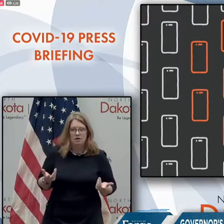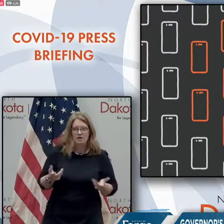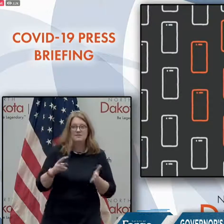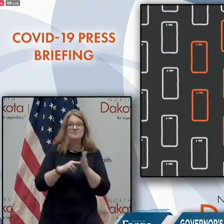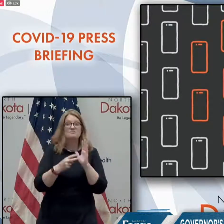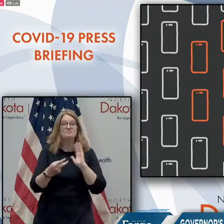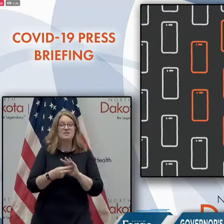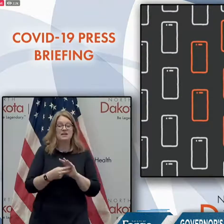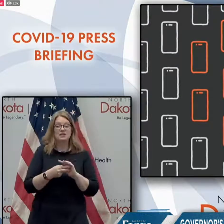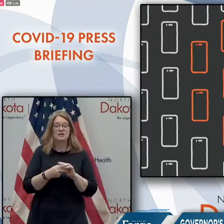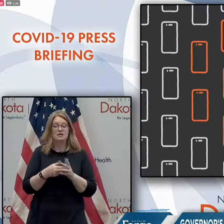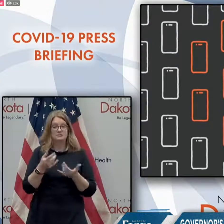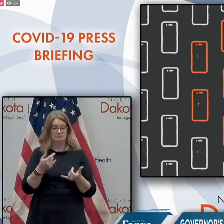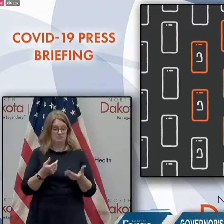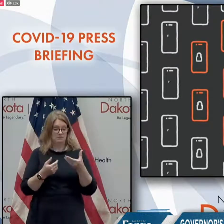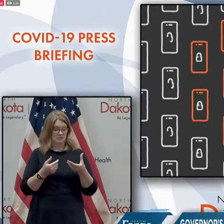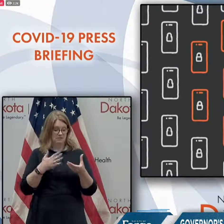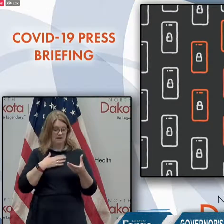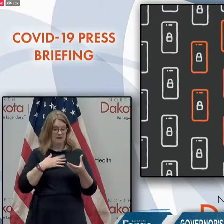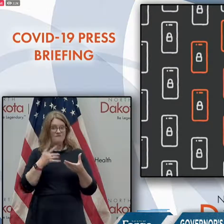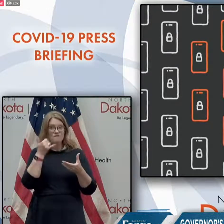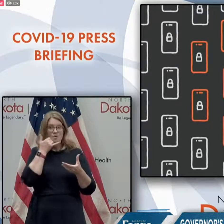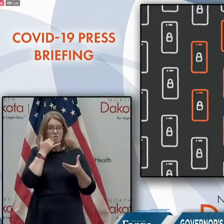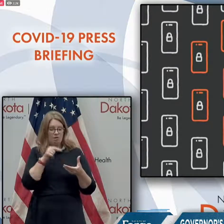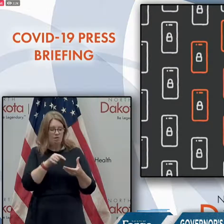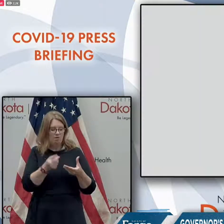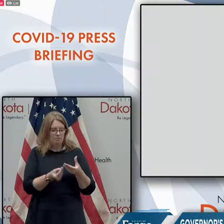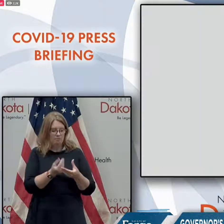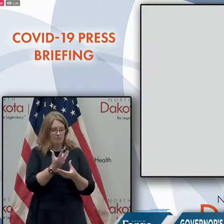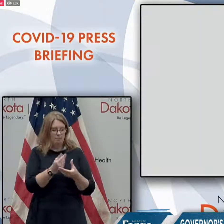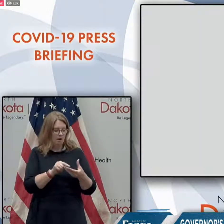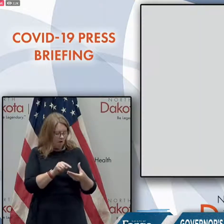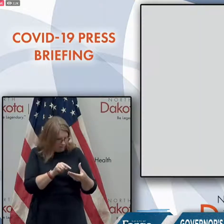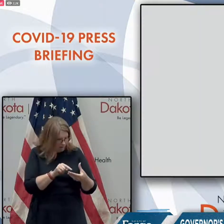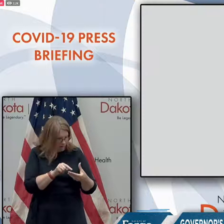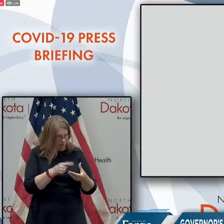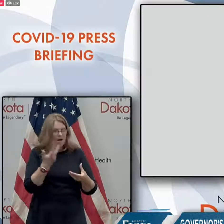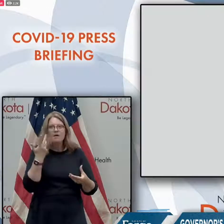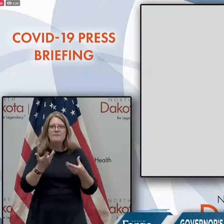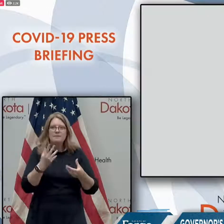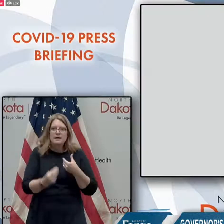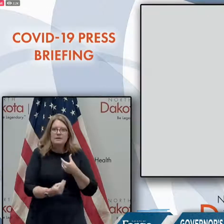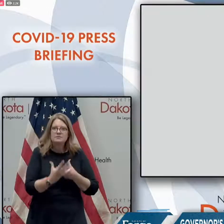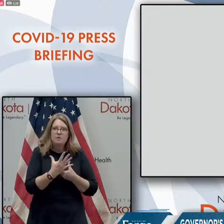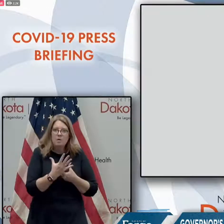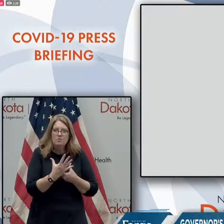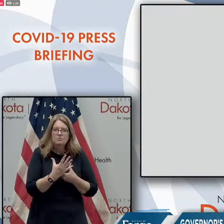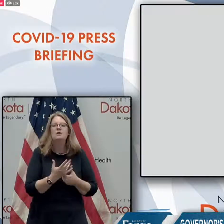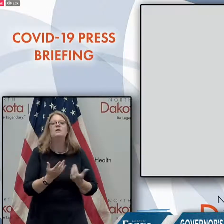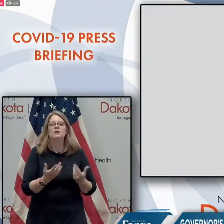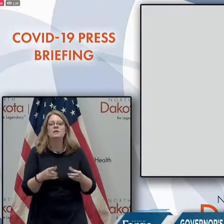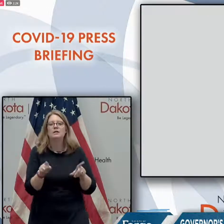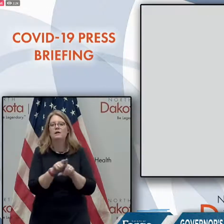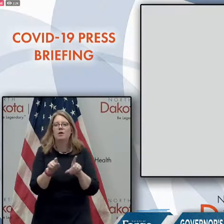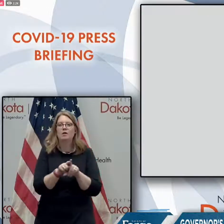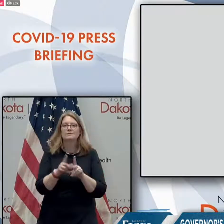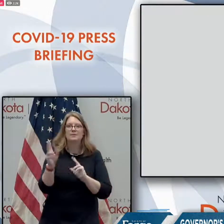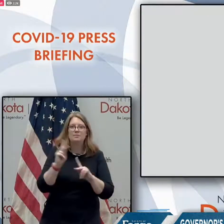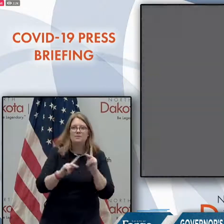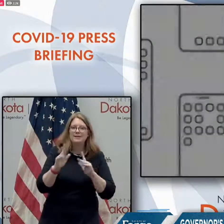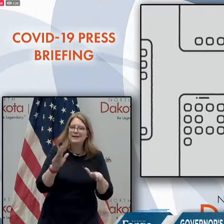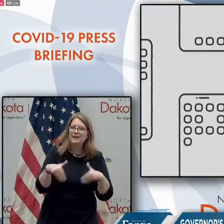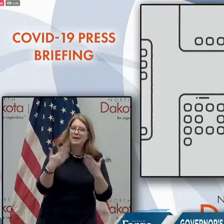been exposed to COVID-19 without revealing their identity. Public health authorities can then help anyone at risk get testing and